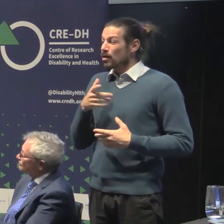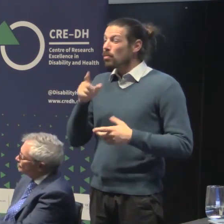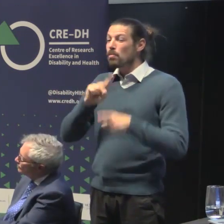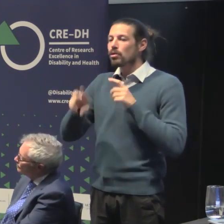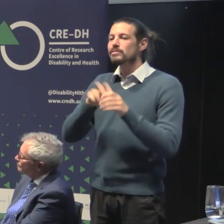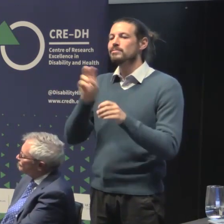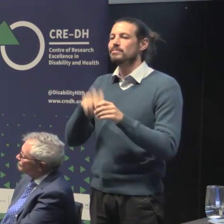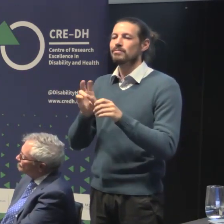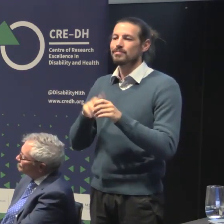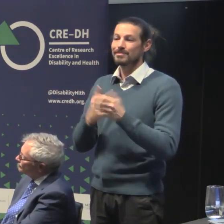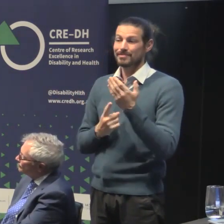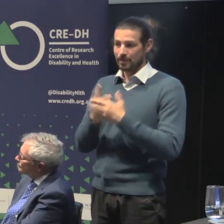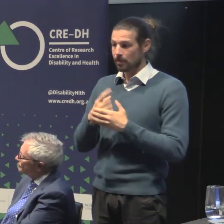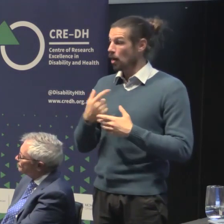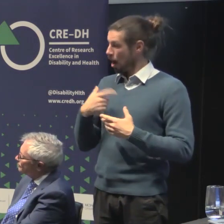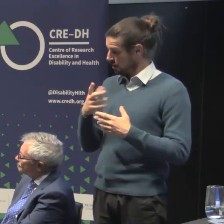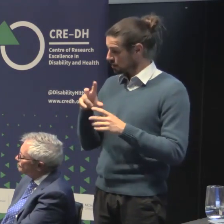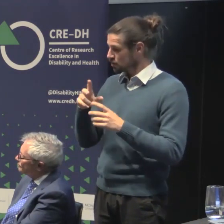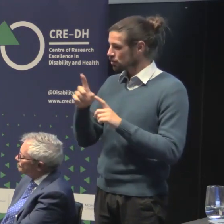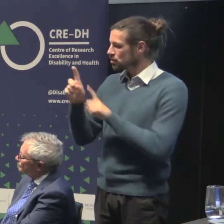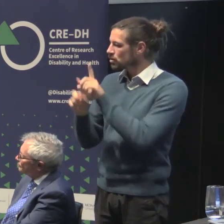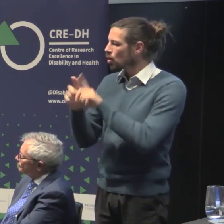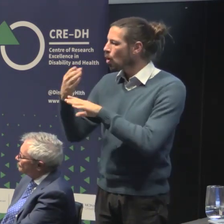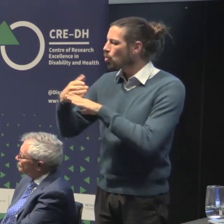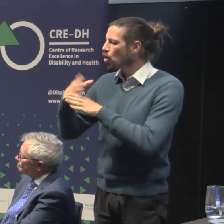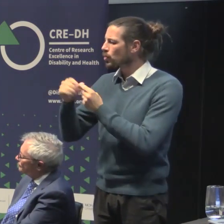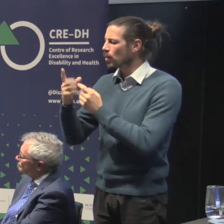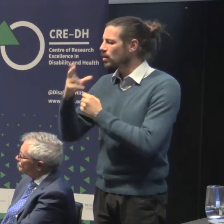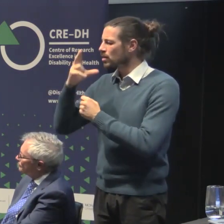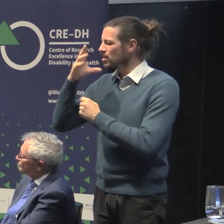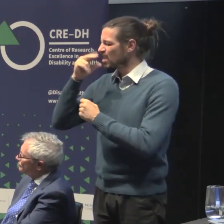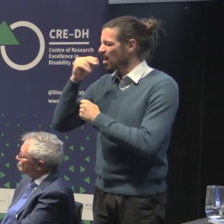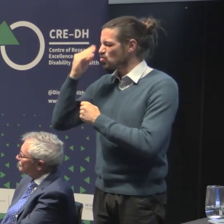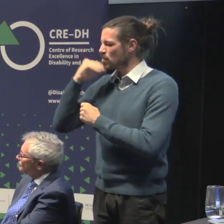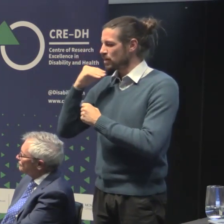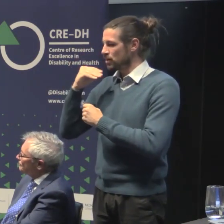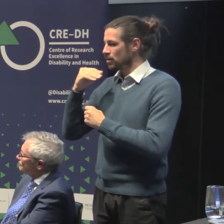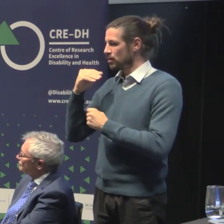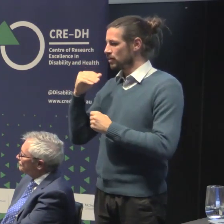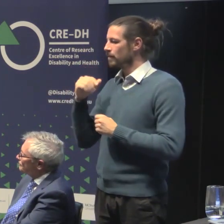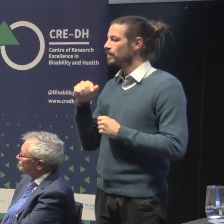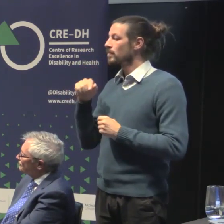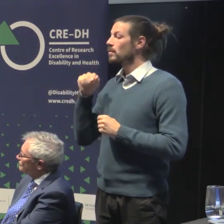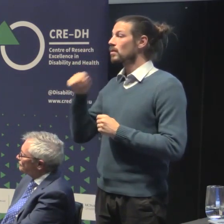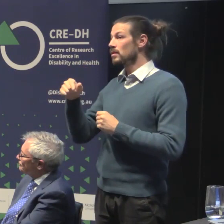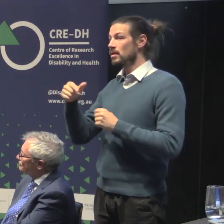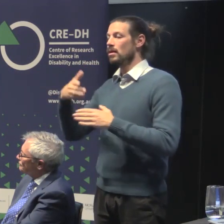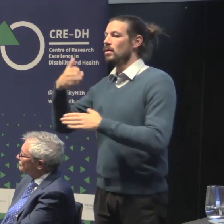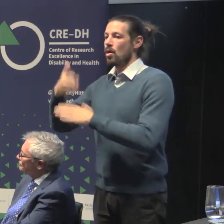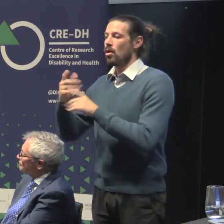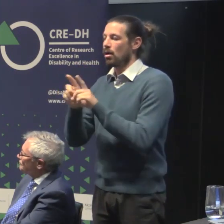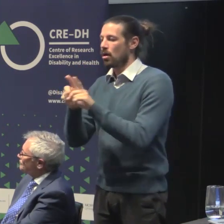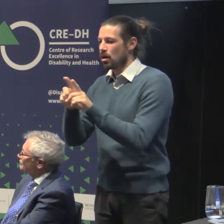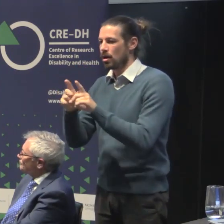did happen to shadow shift one young lady who, after the 5-hour shadow